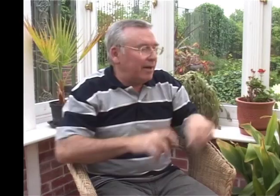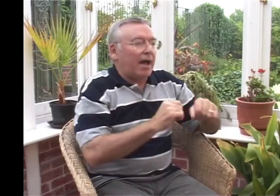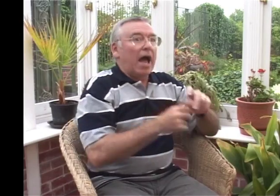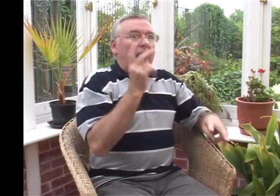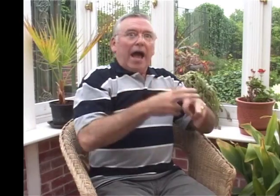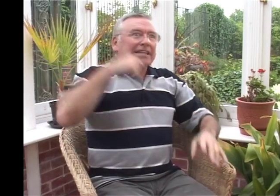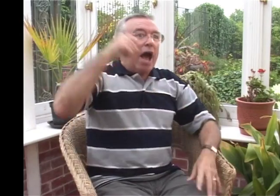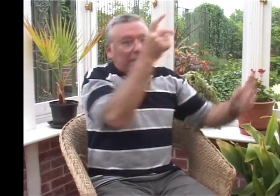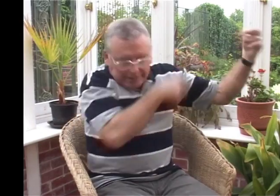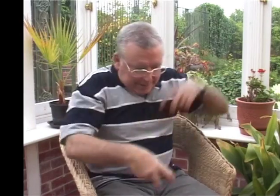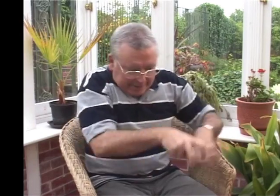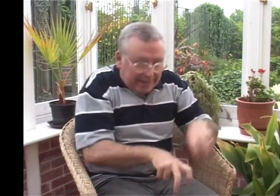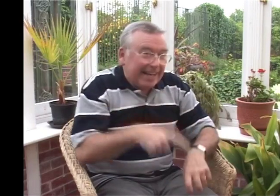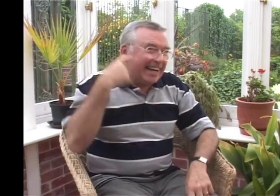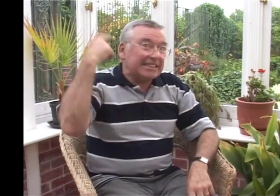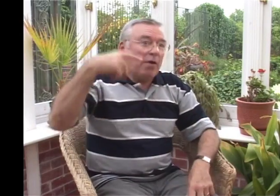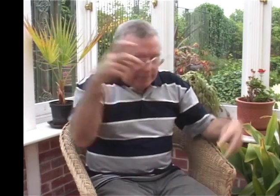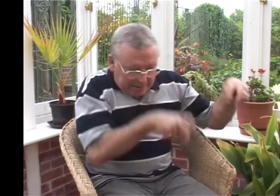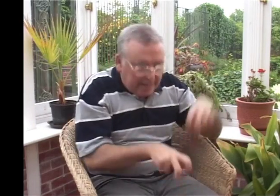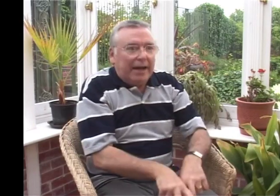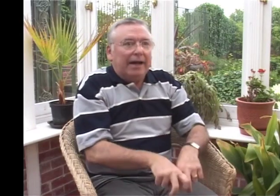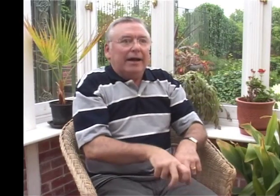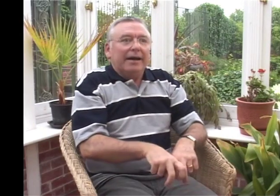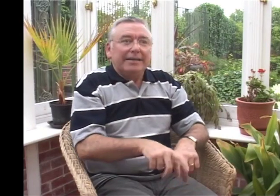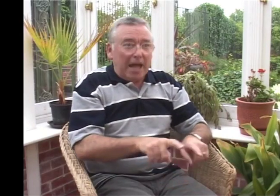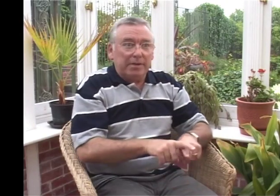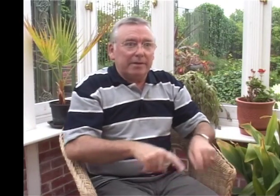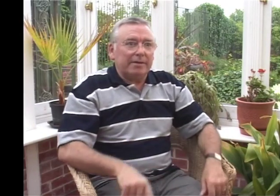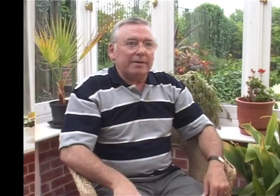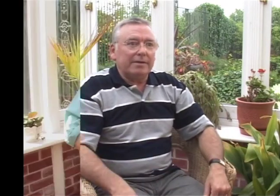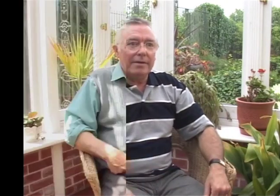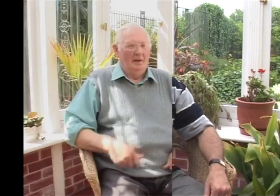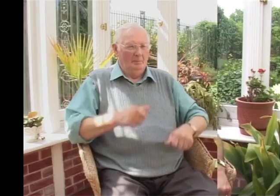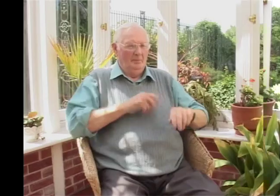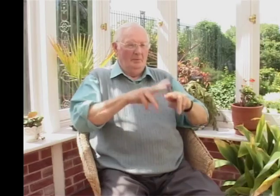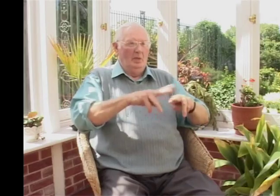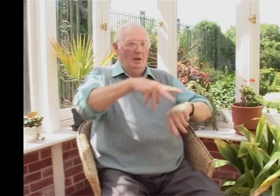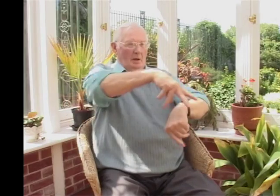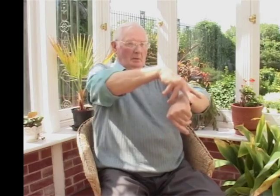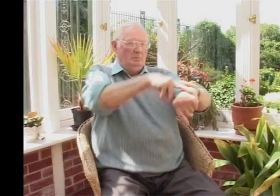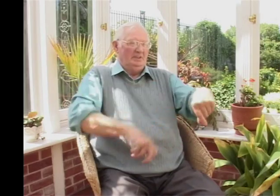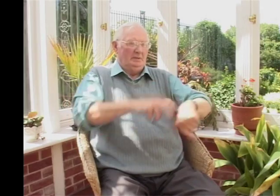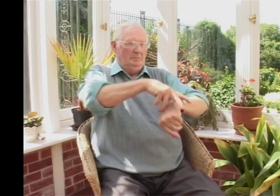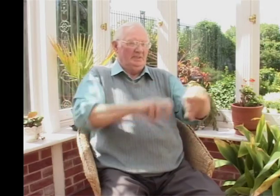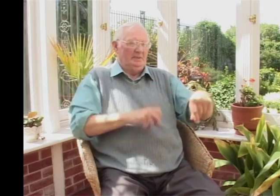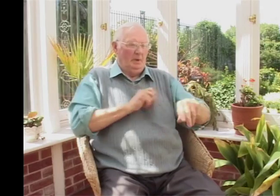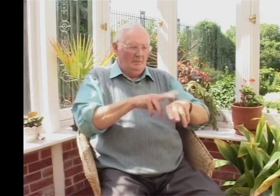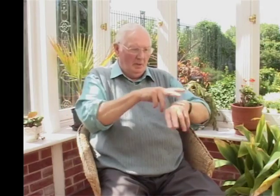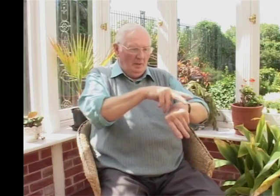and then next time the sirens went off, we'd run down again. It happened again and again. My father was a policeman, He